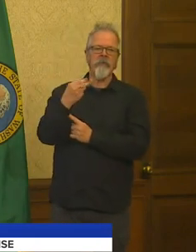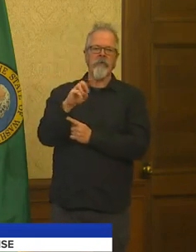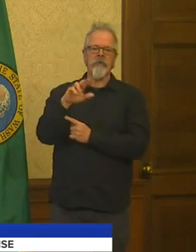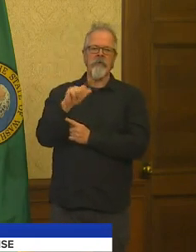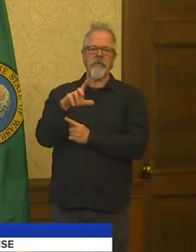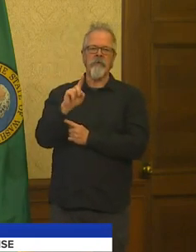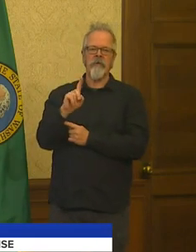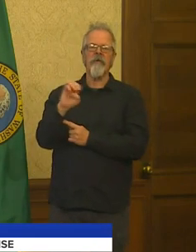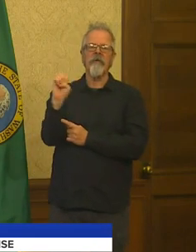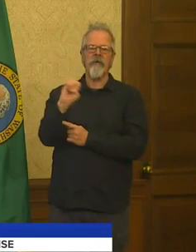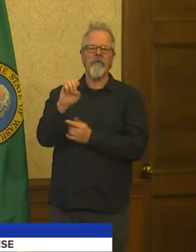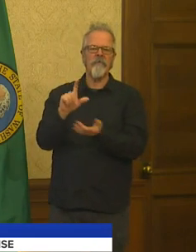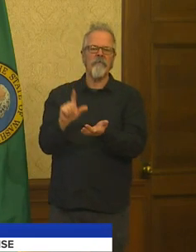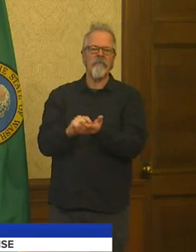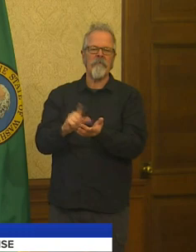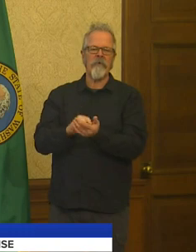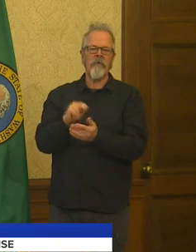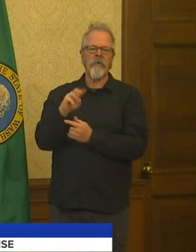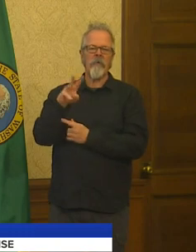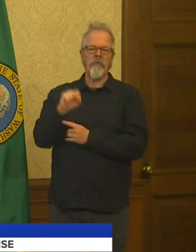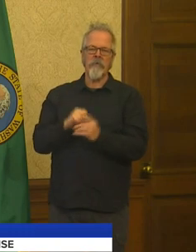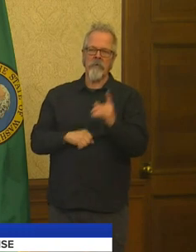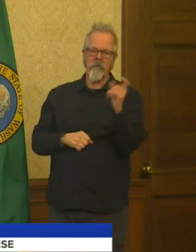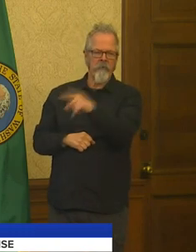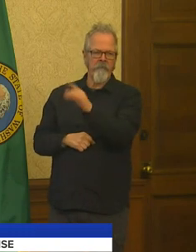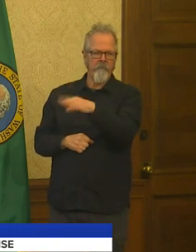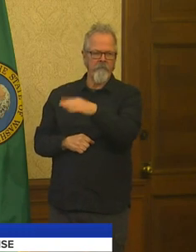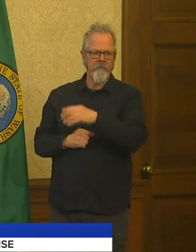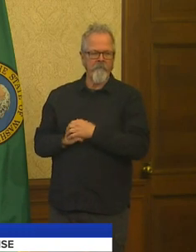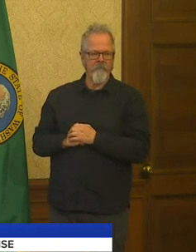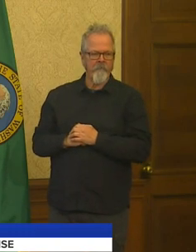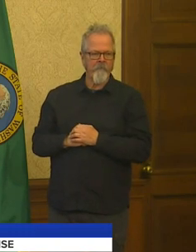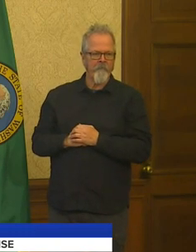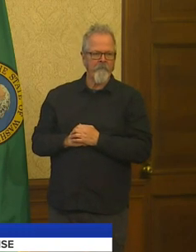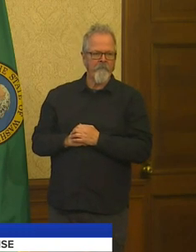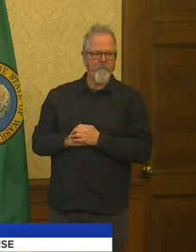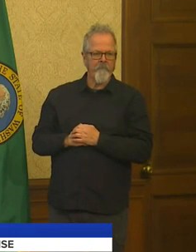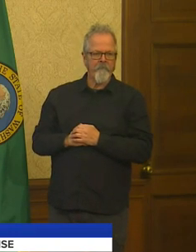parks, maybe 2 or 3 parks that are state parks, are going to open first?